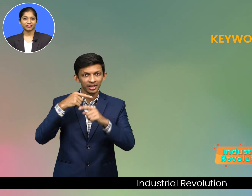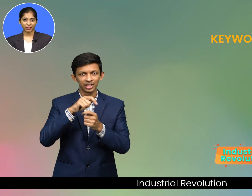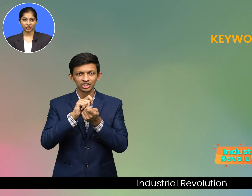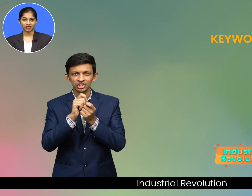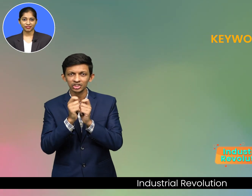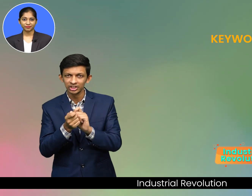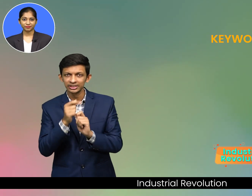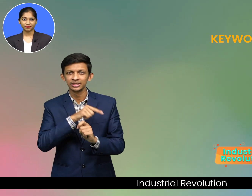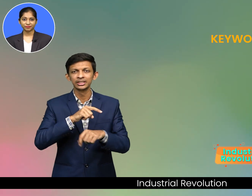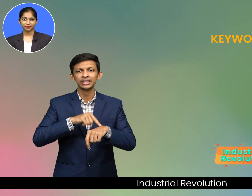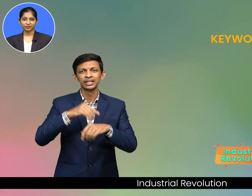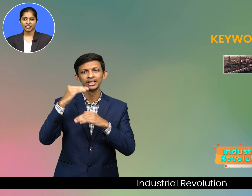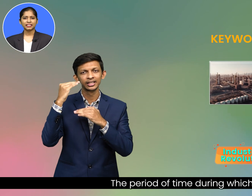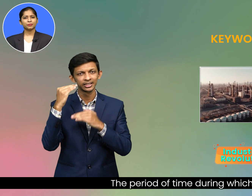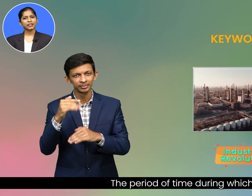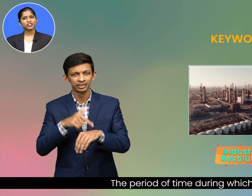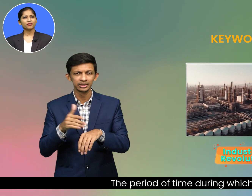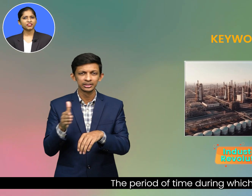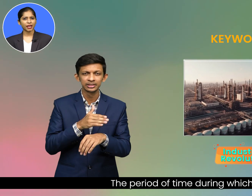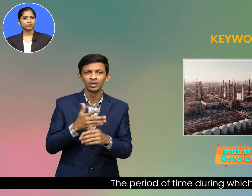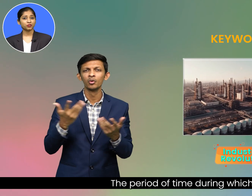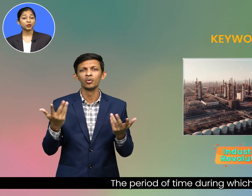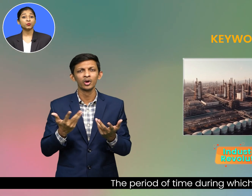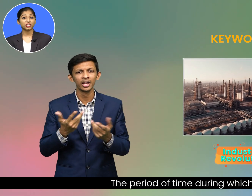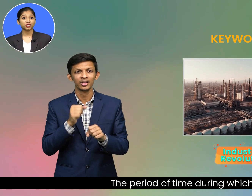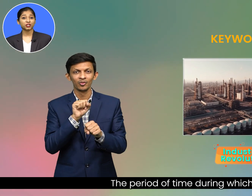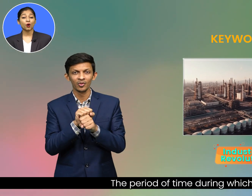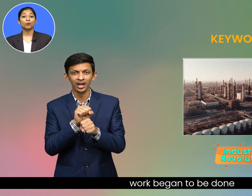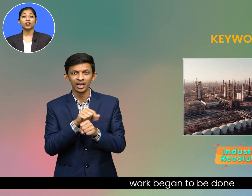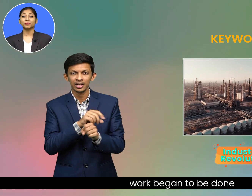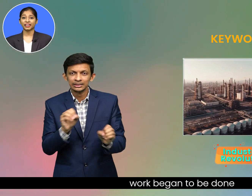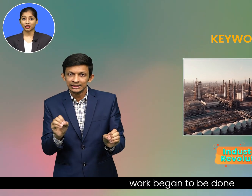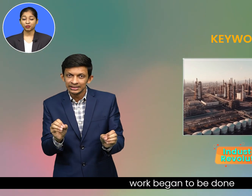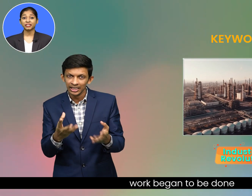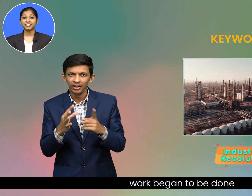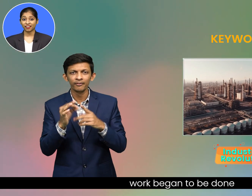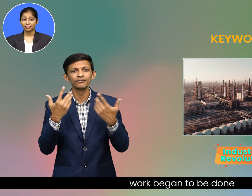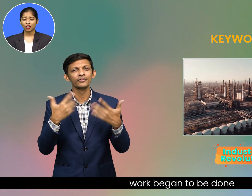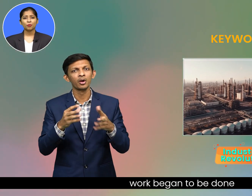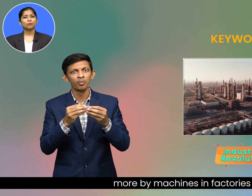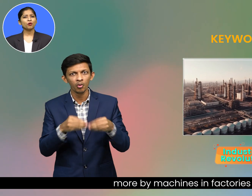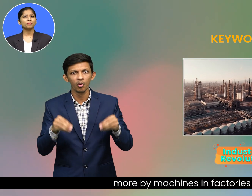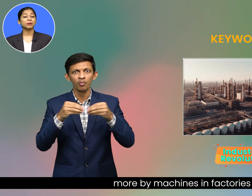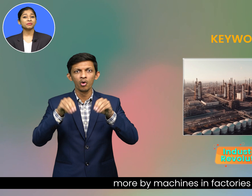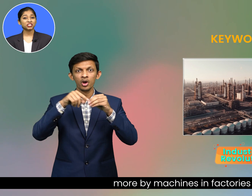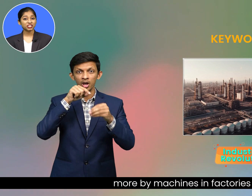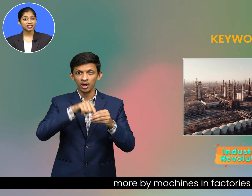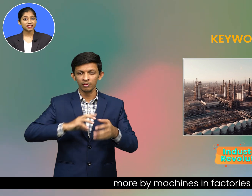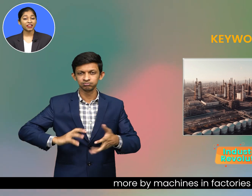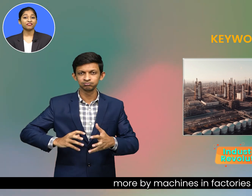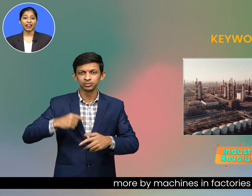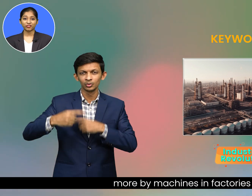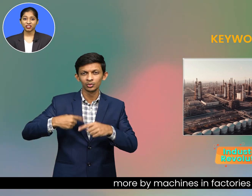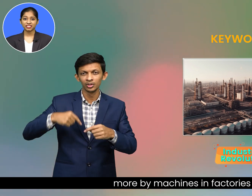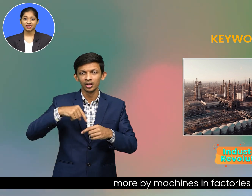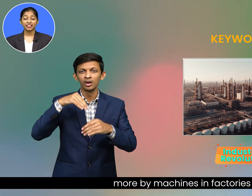Industrial Revolution, the period of time during which work began to be done more by machines